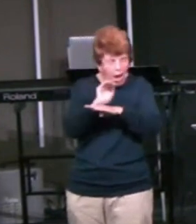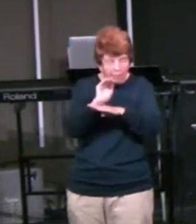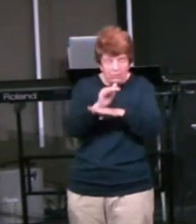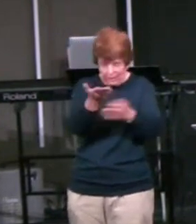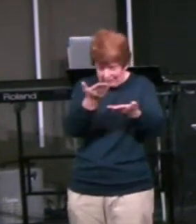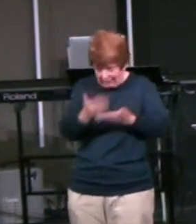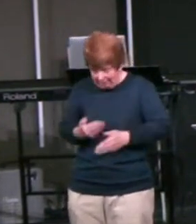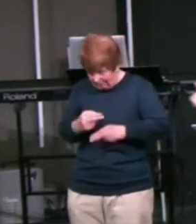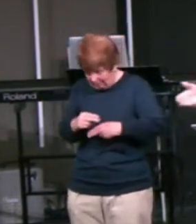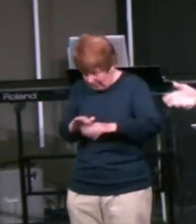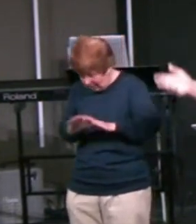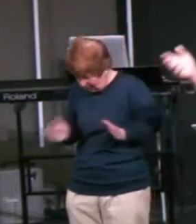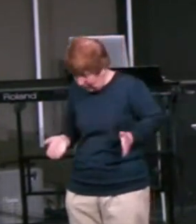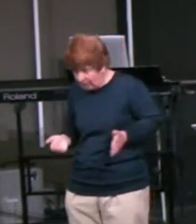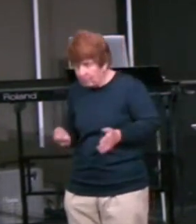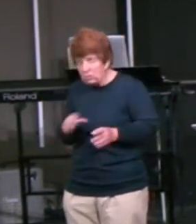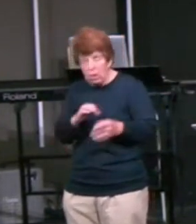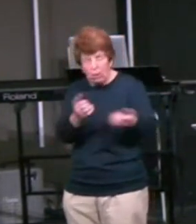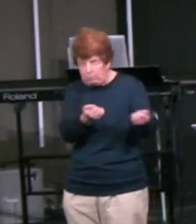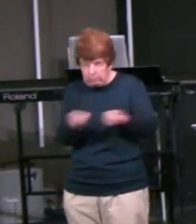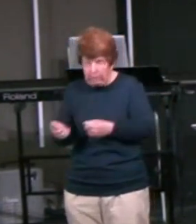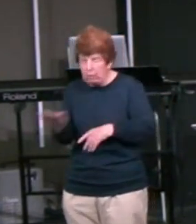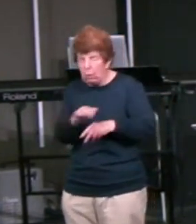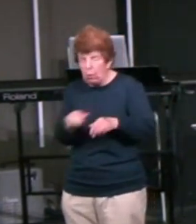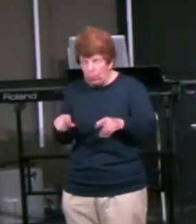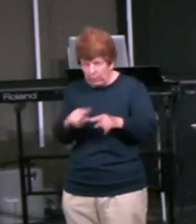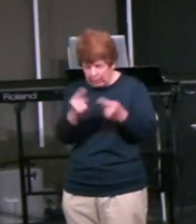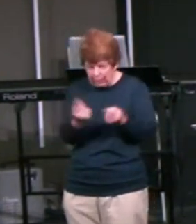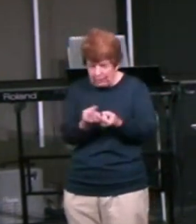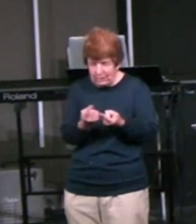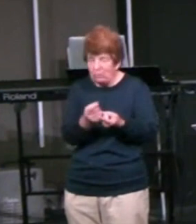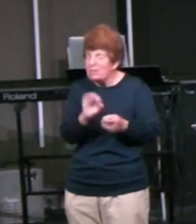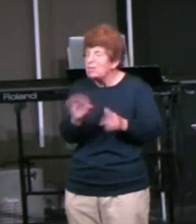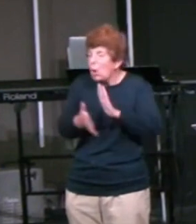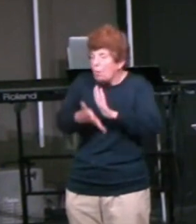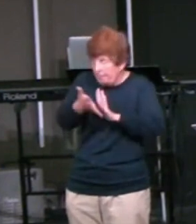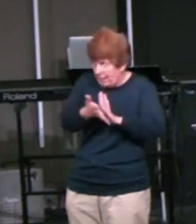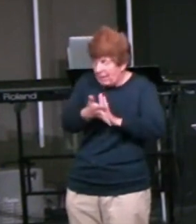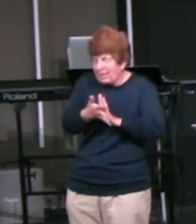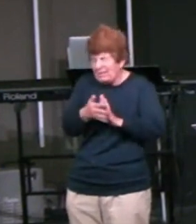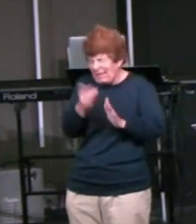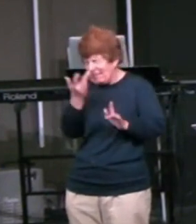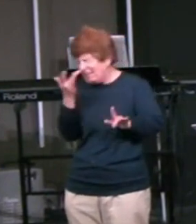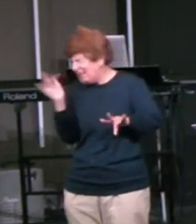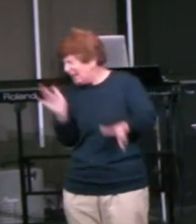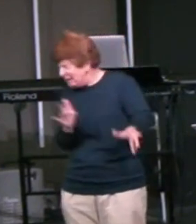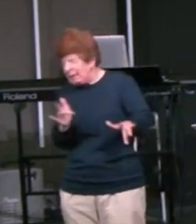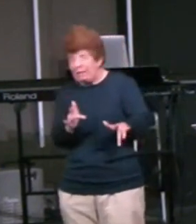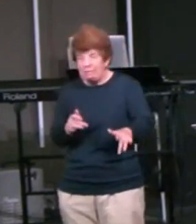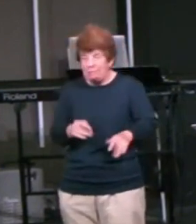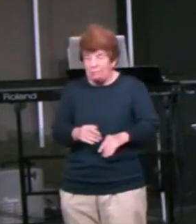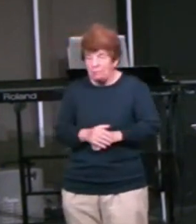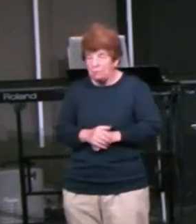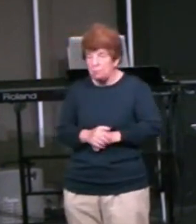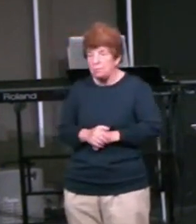to me as an altar. Don't bring in all your sacrifices when you don't mean it. They're a stench to me. They stink.